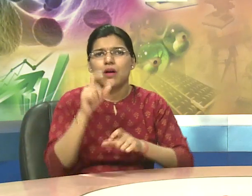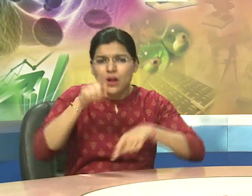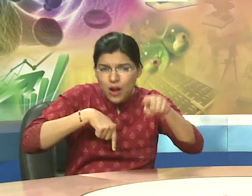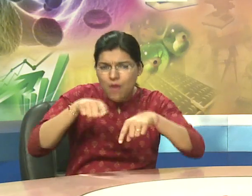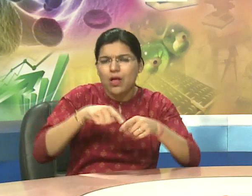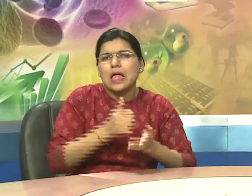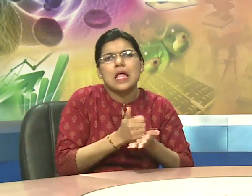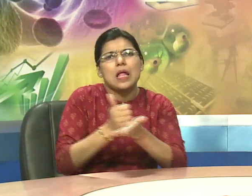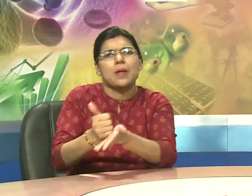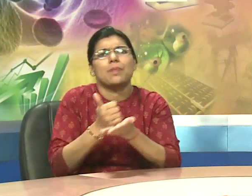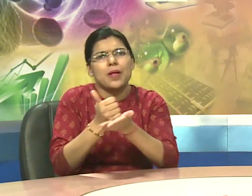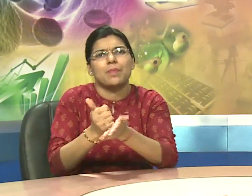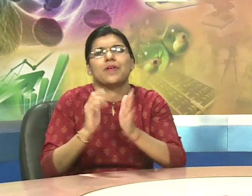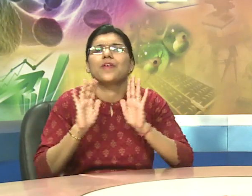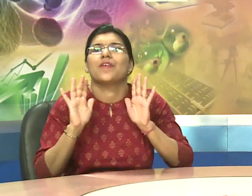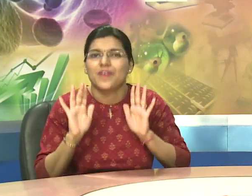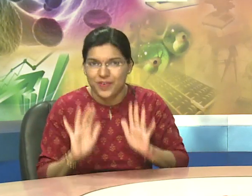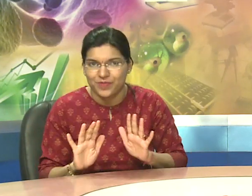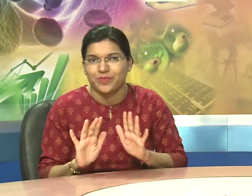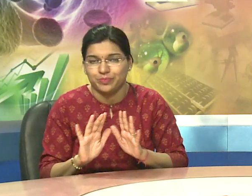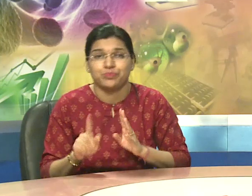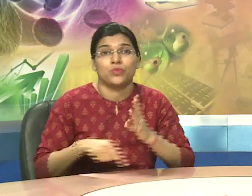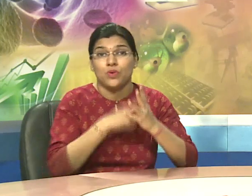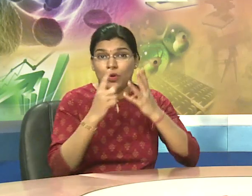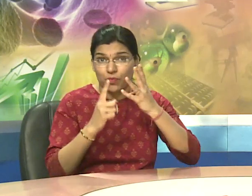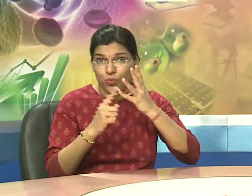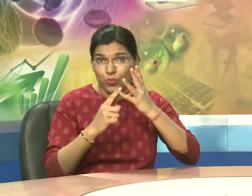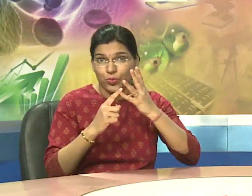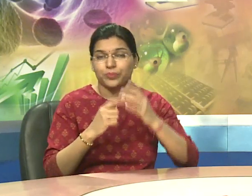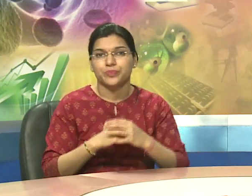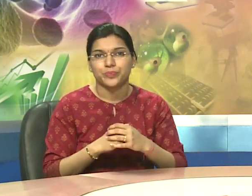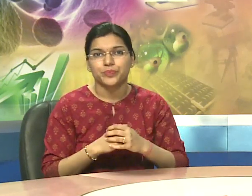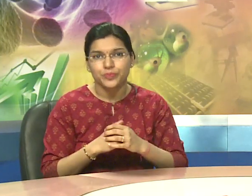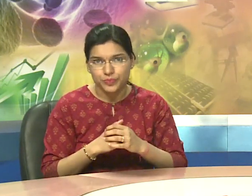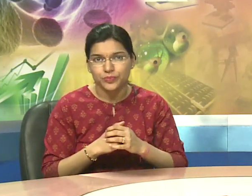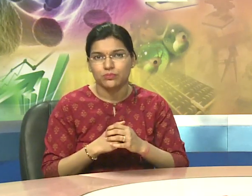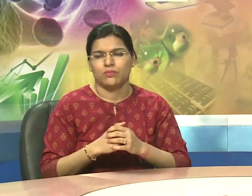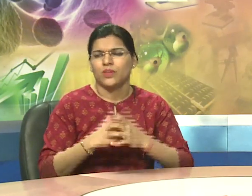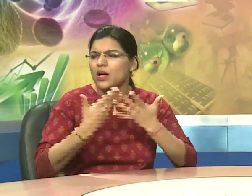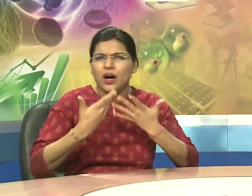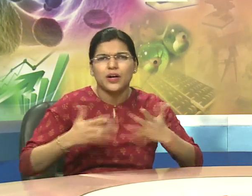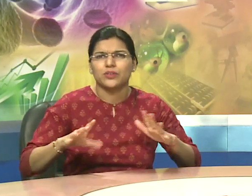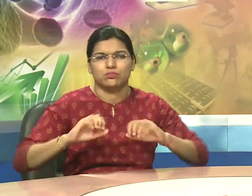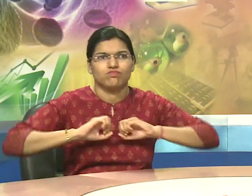of living. Transportation help in it. Fourth is